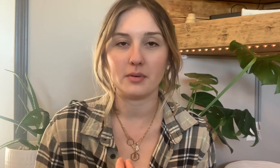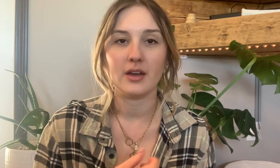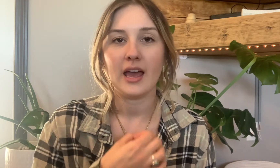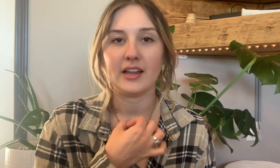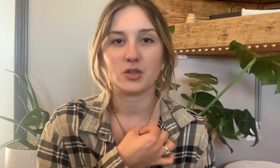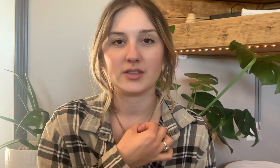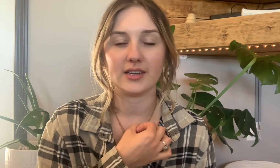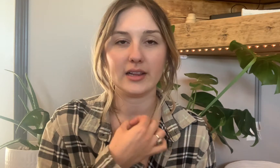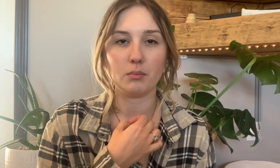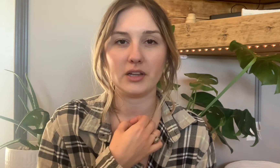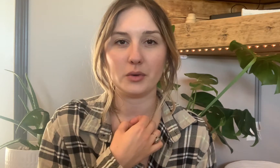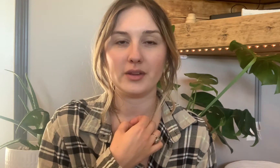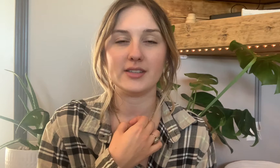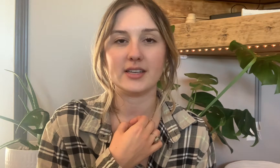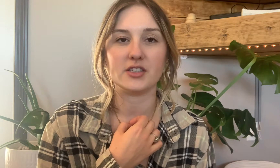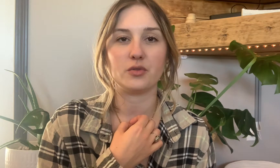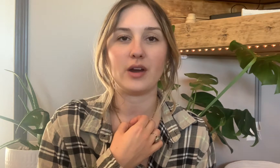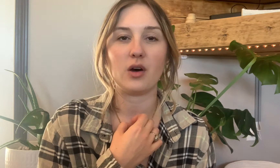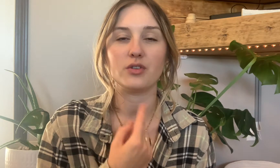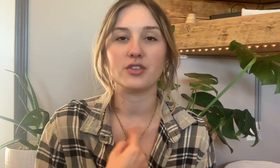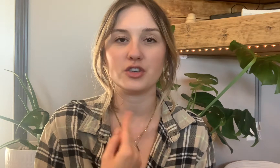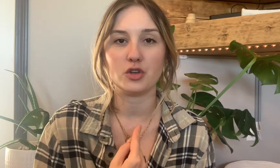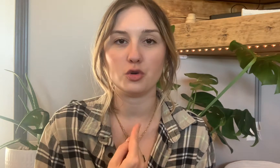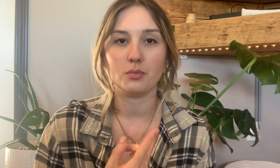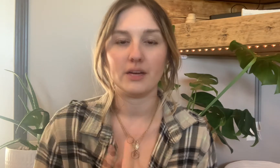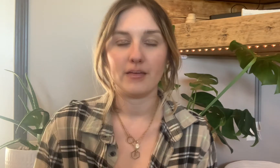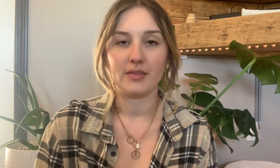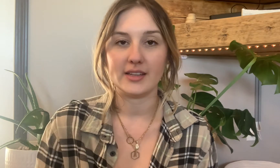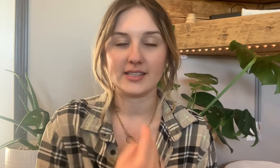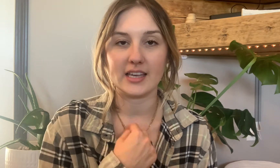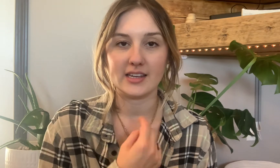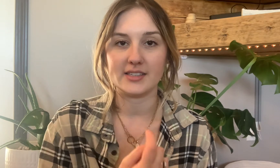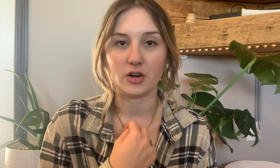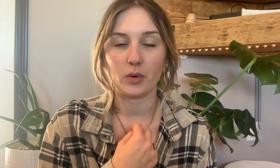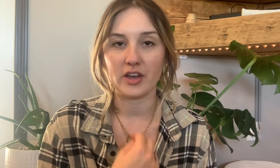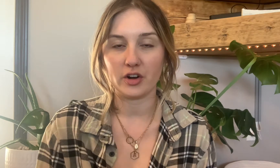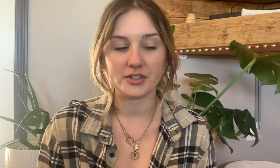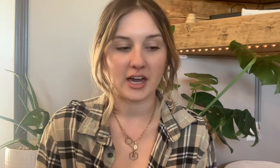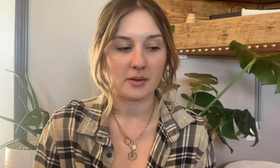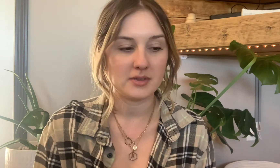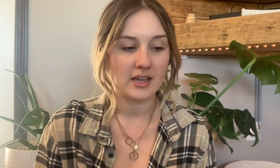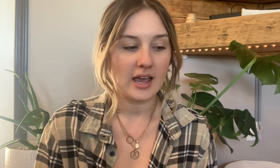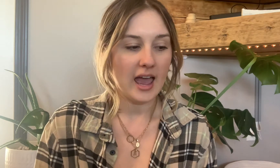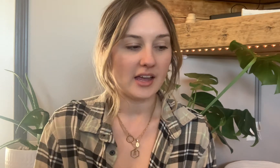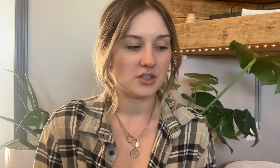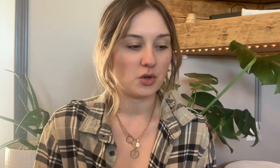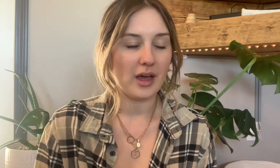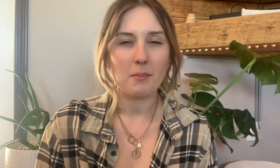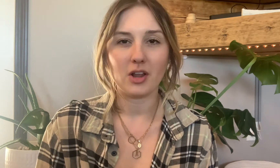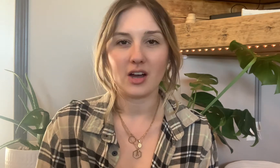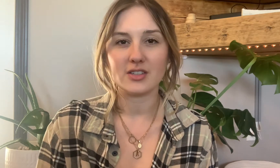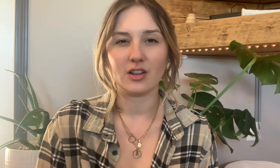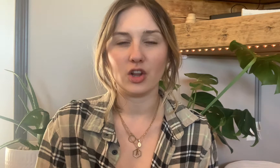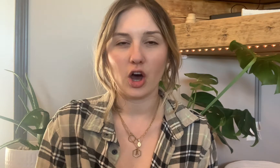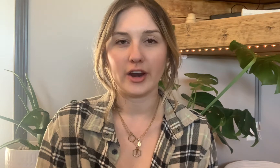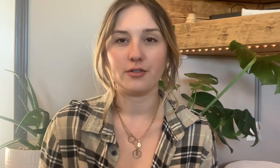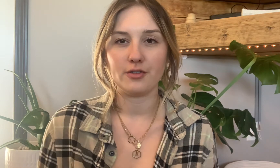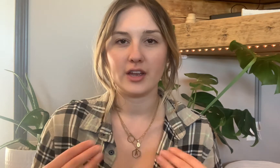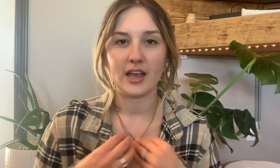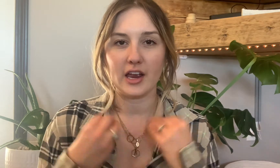And so it's a little balloon that sits around the tube that's in his airway at all times. And so that blocks a lot of air